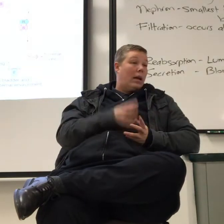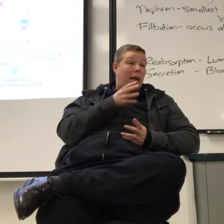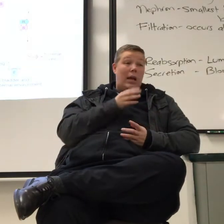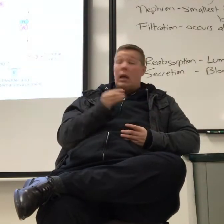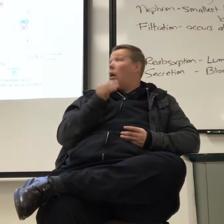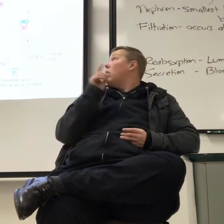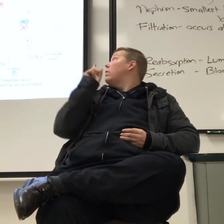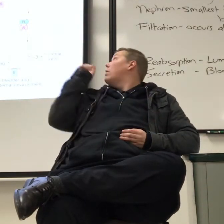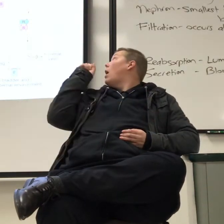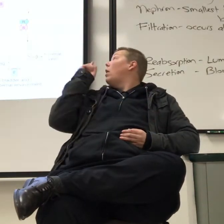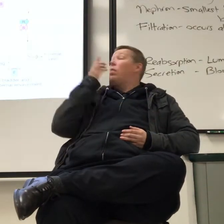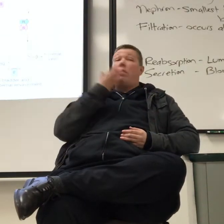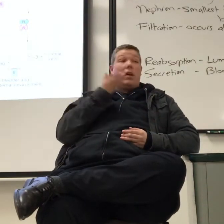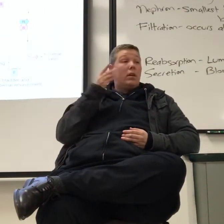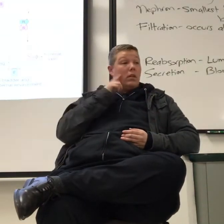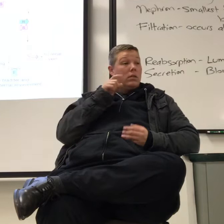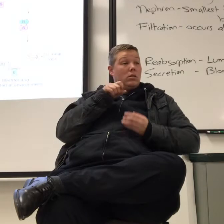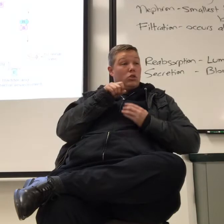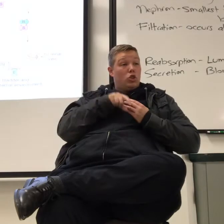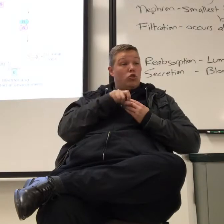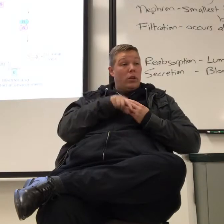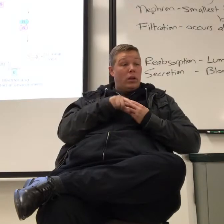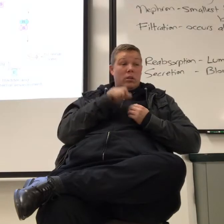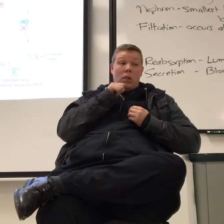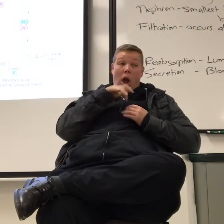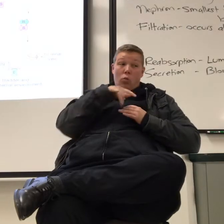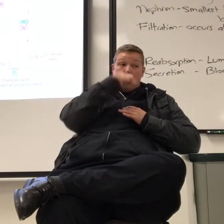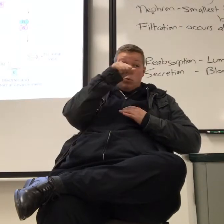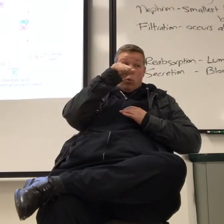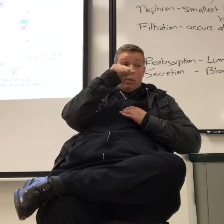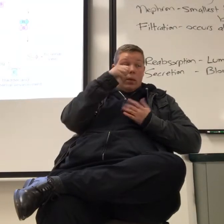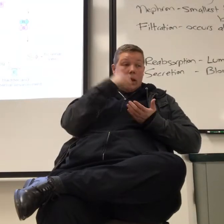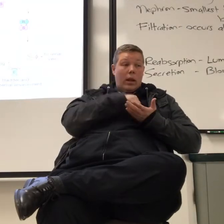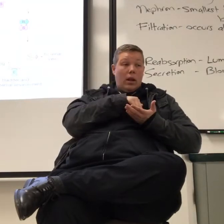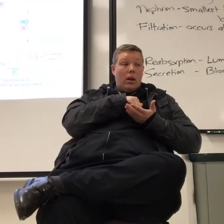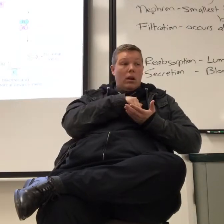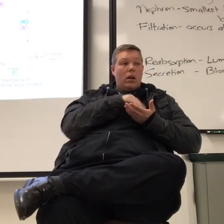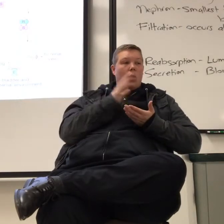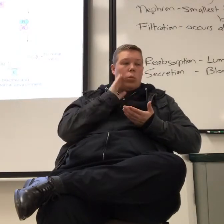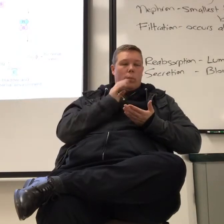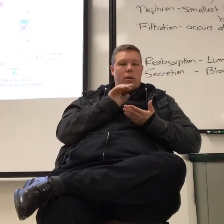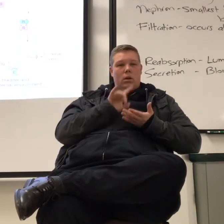is secreted is not later reabsorbed, it's then excreted.